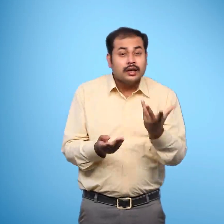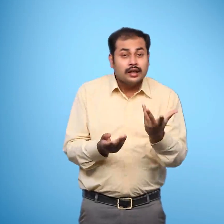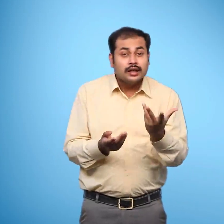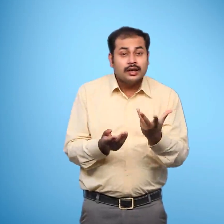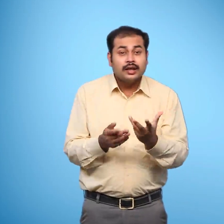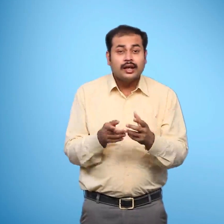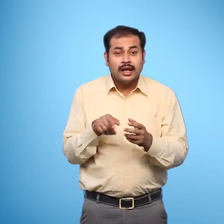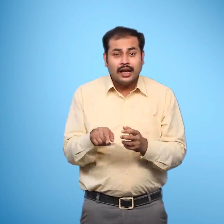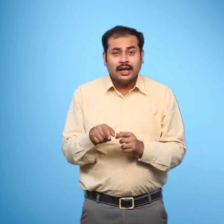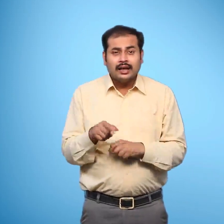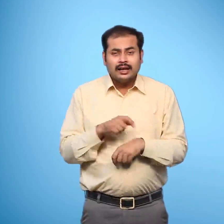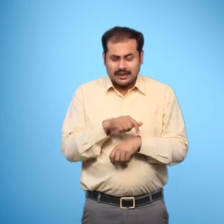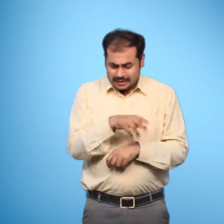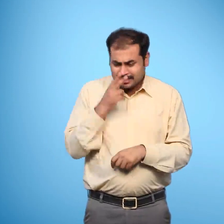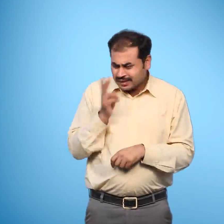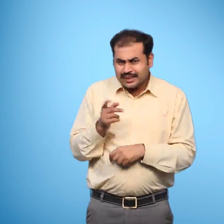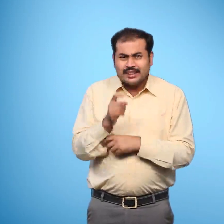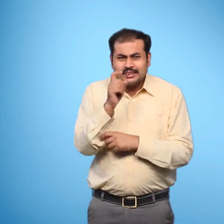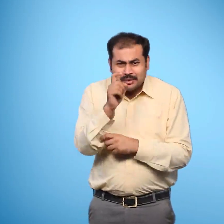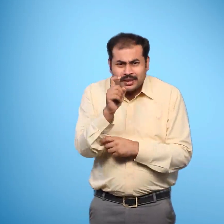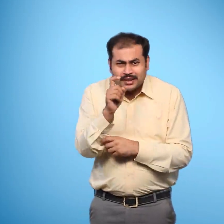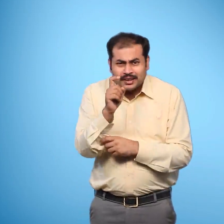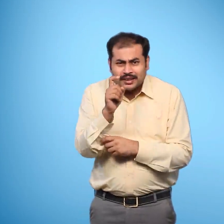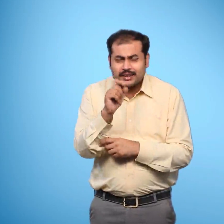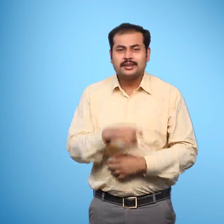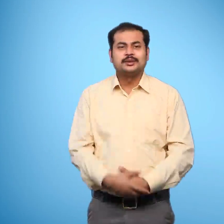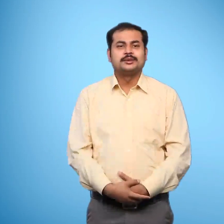Bunnu observes and says, "Only 7 tosses this time."